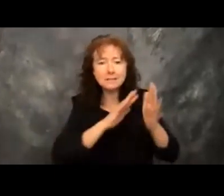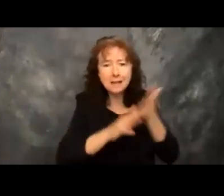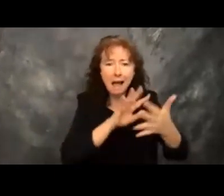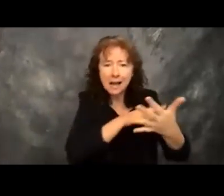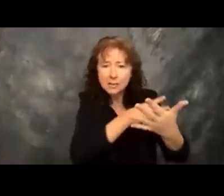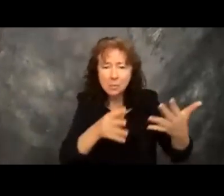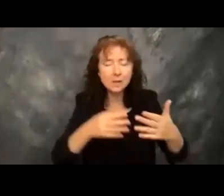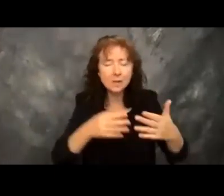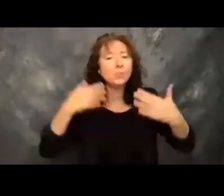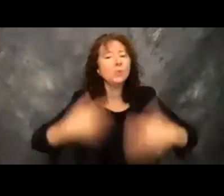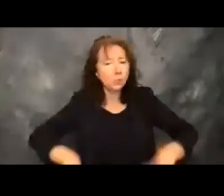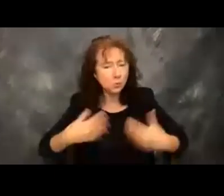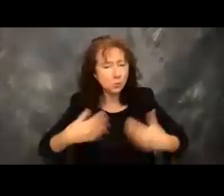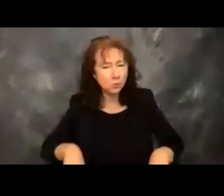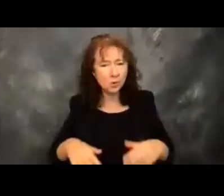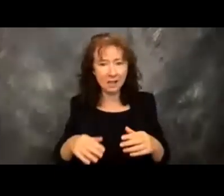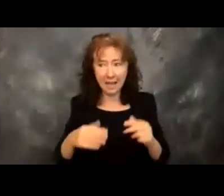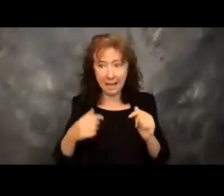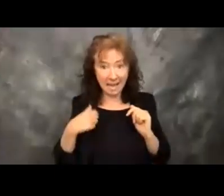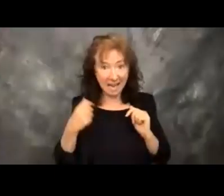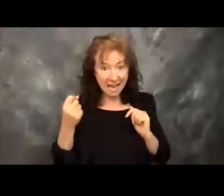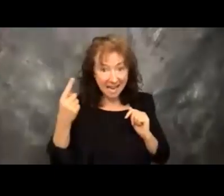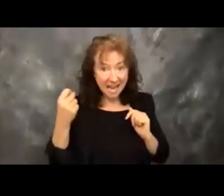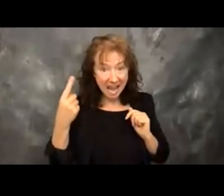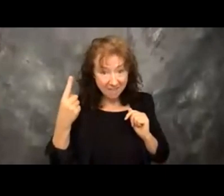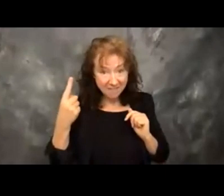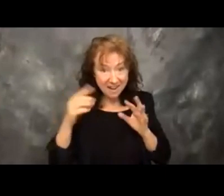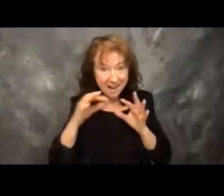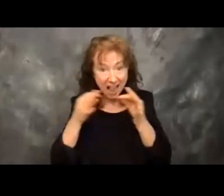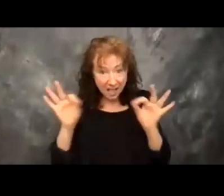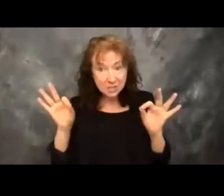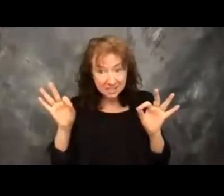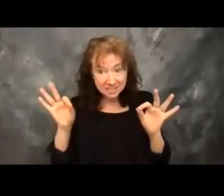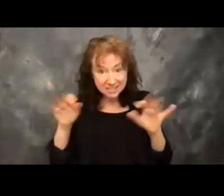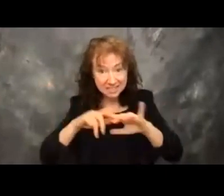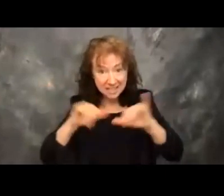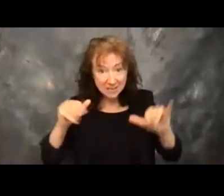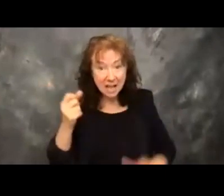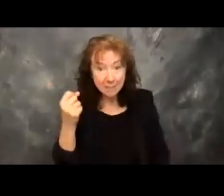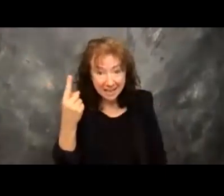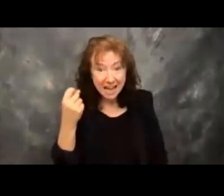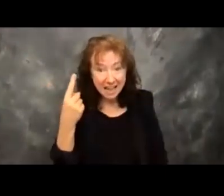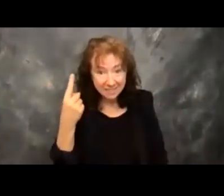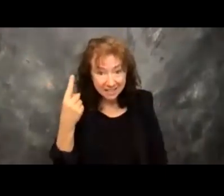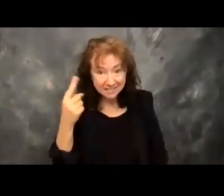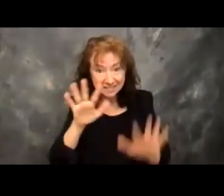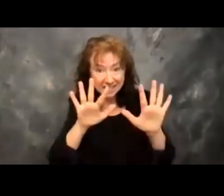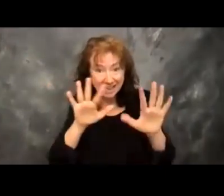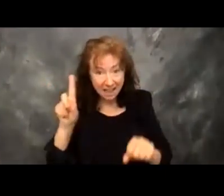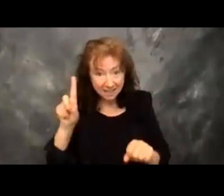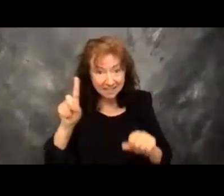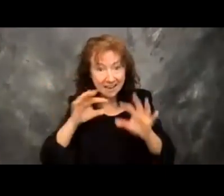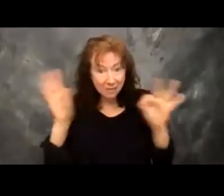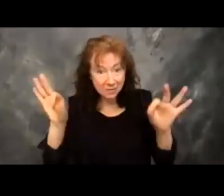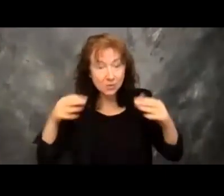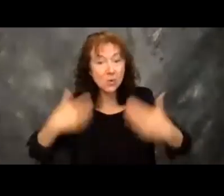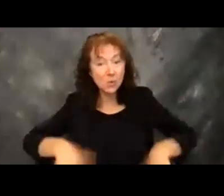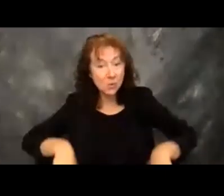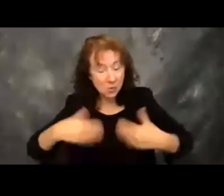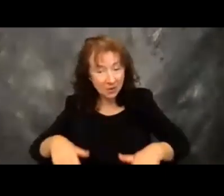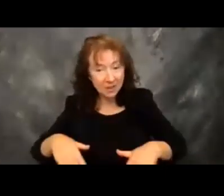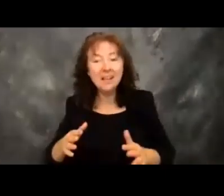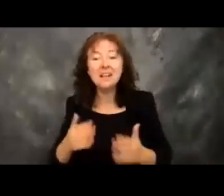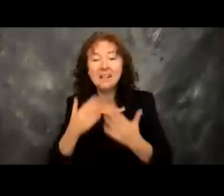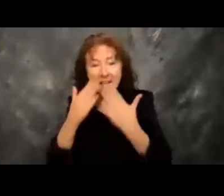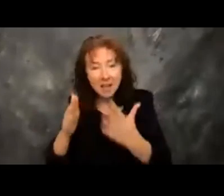had 11 languages simultaneously. And I want to thank our IFES staff who have worked very hard to prepare for